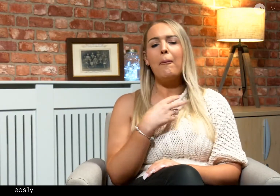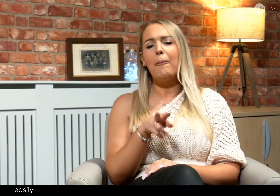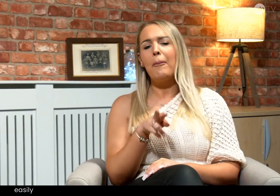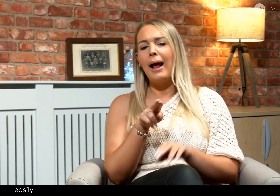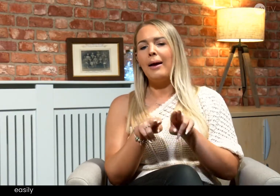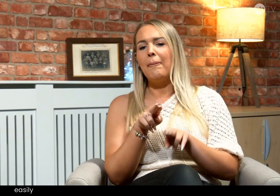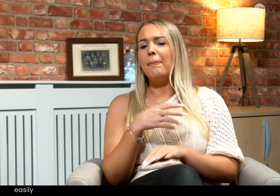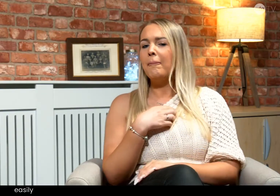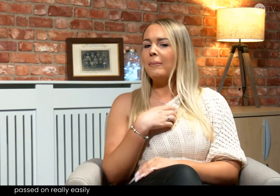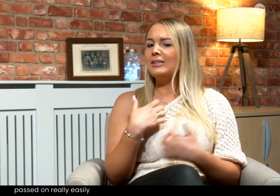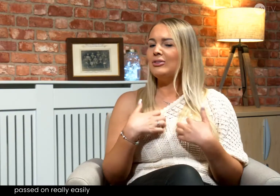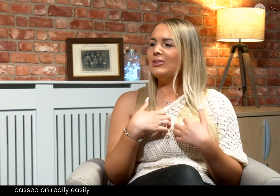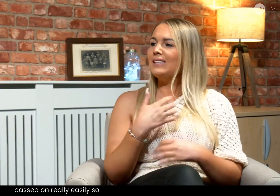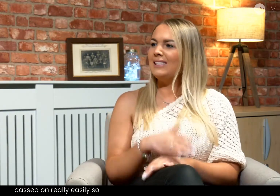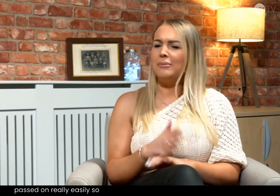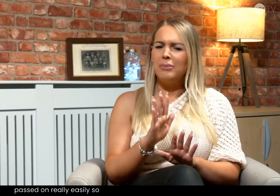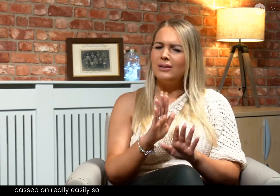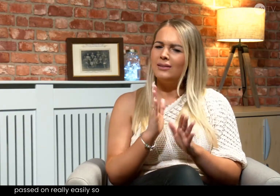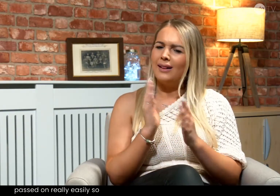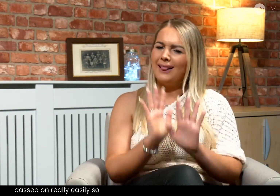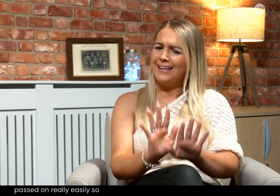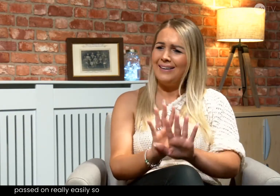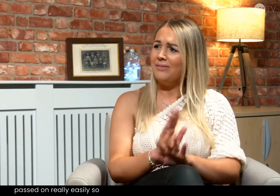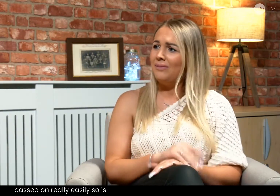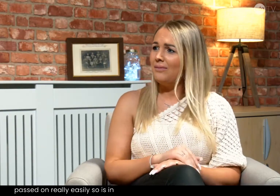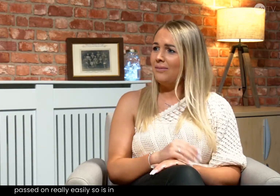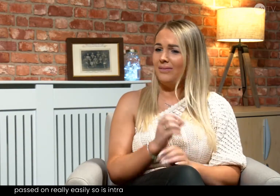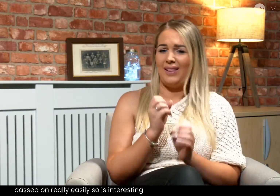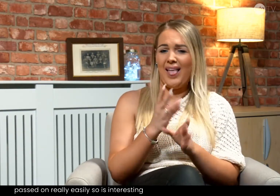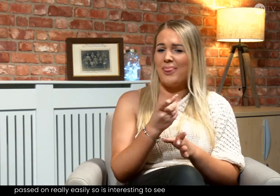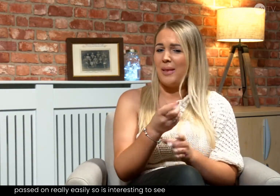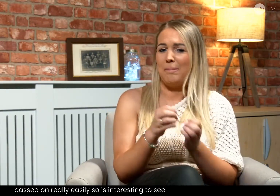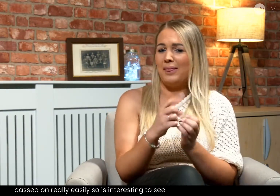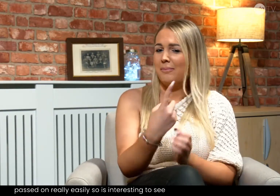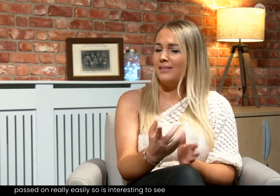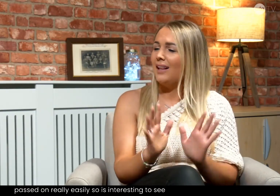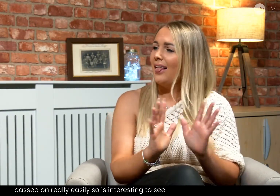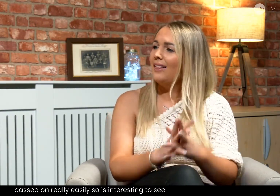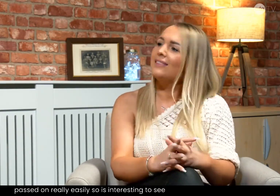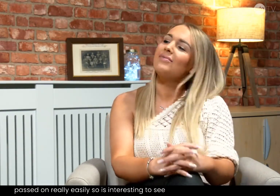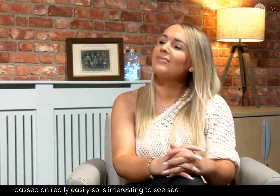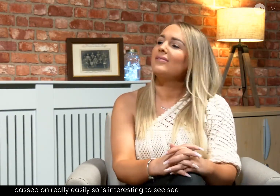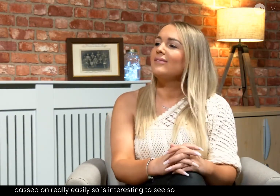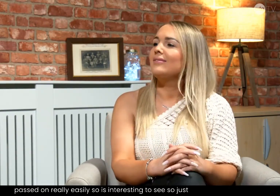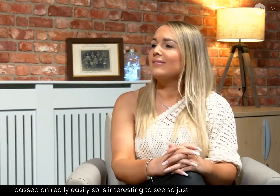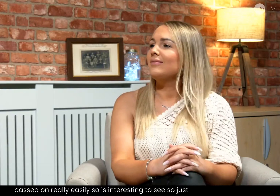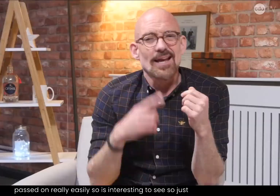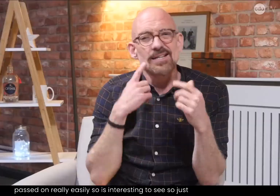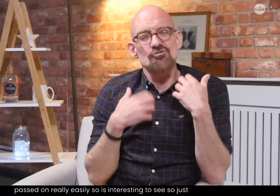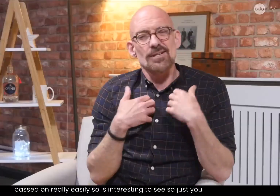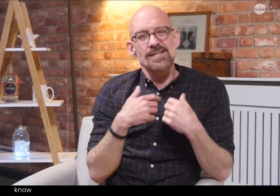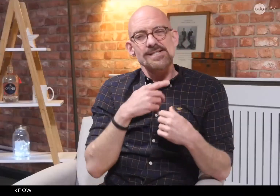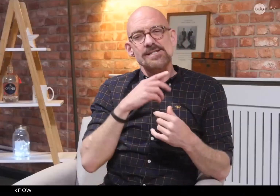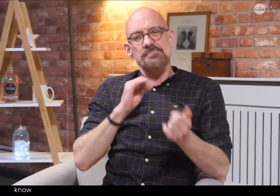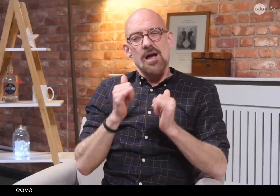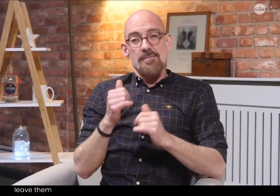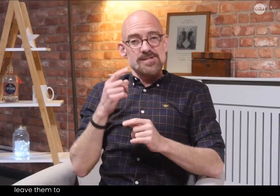So it's interesting to see, but just, you know, to leave them to whatever they feel suits